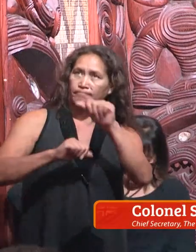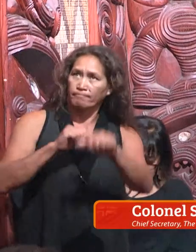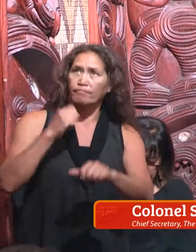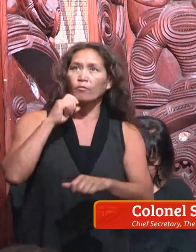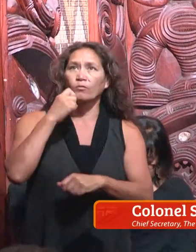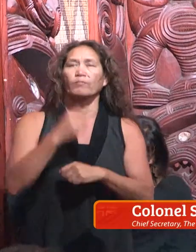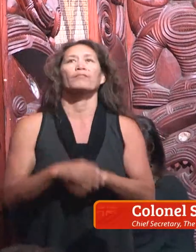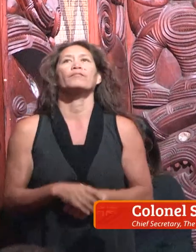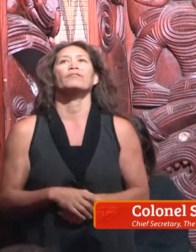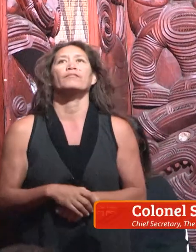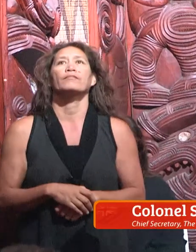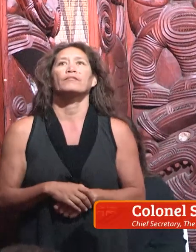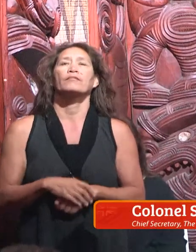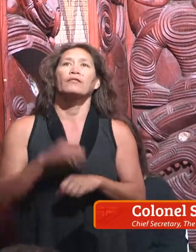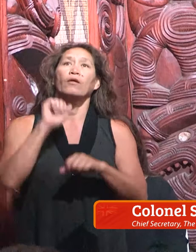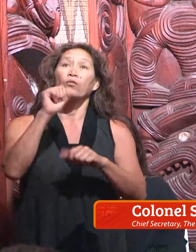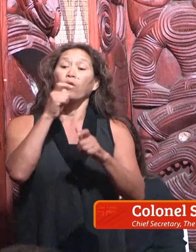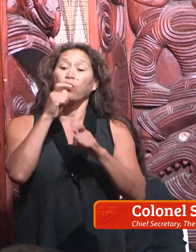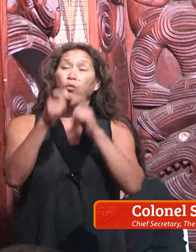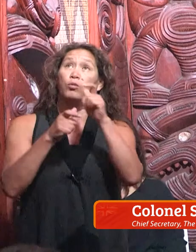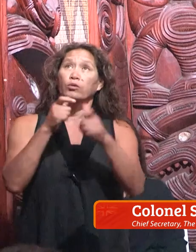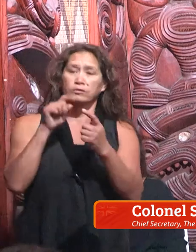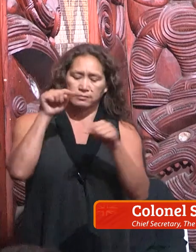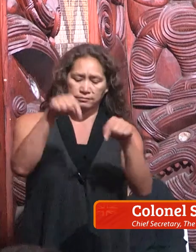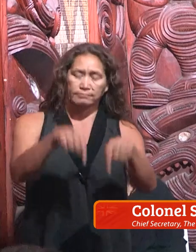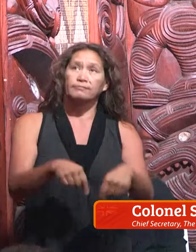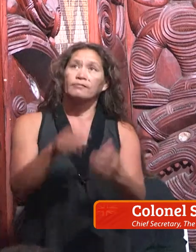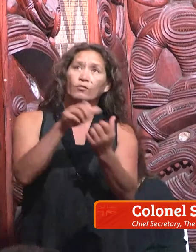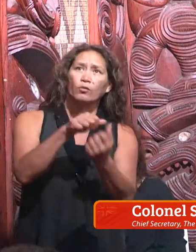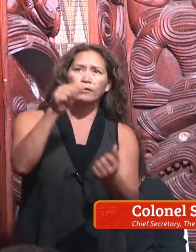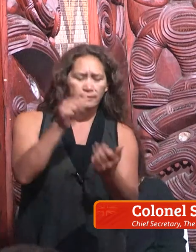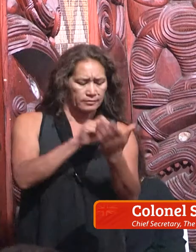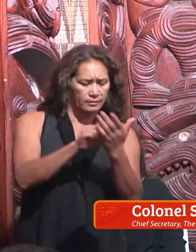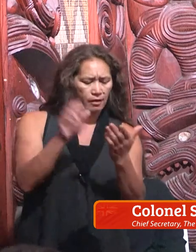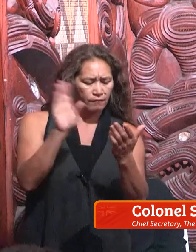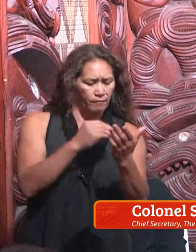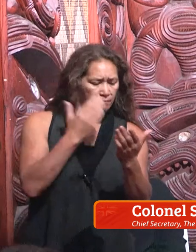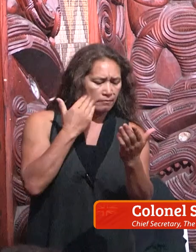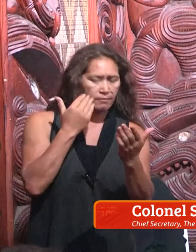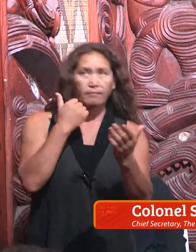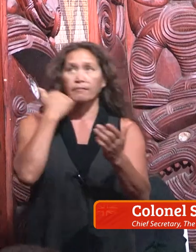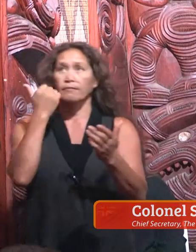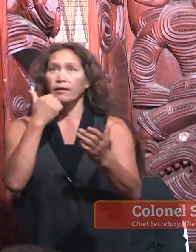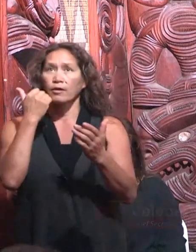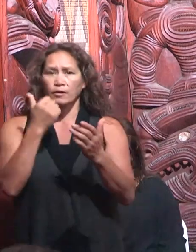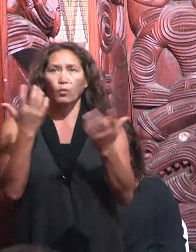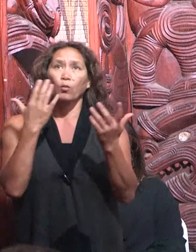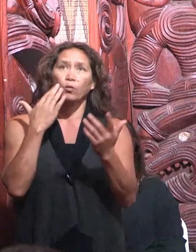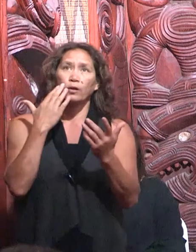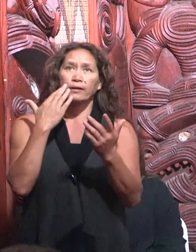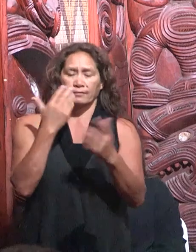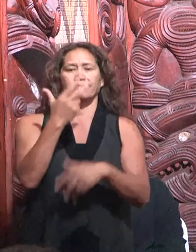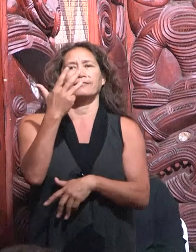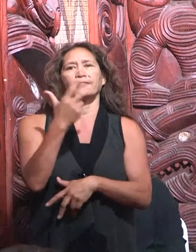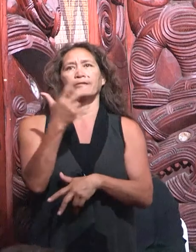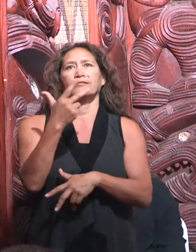Hold before us the words at Waitangi, signed by Māori and Pākehā alike in 1840